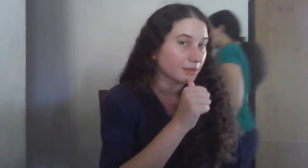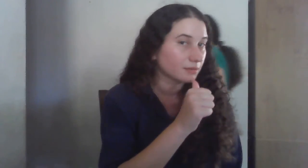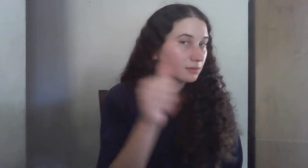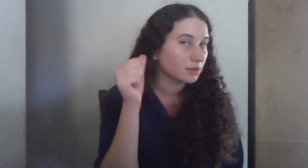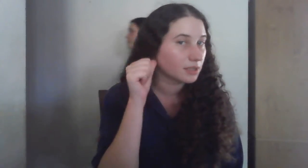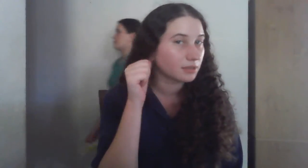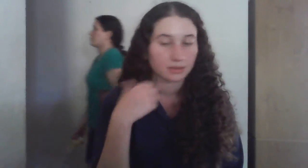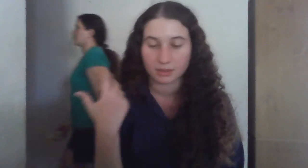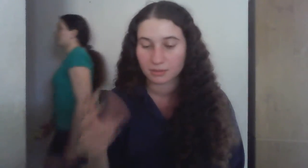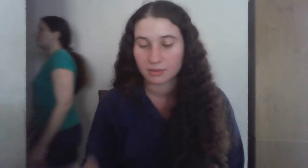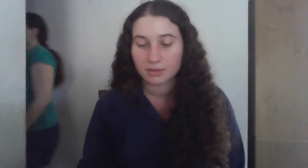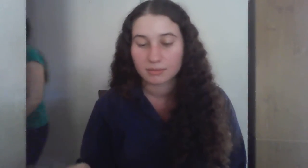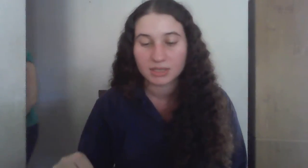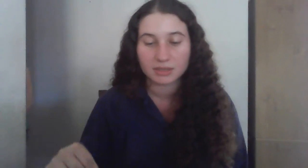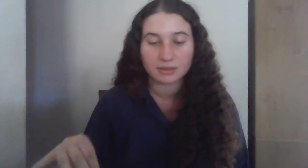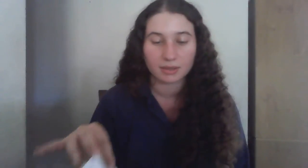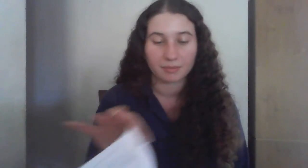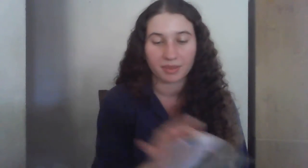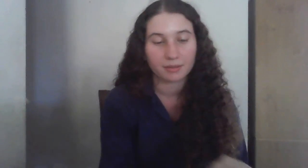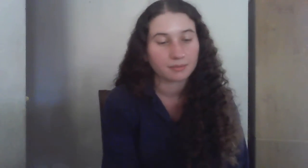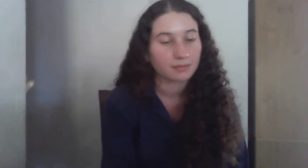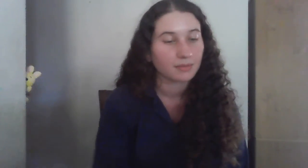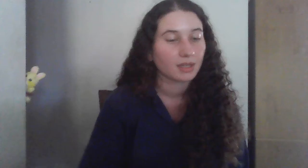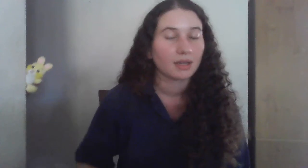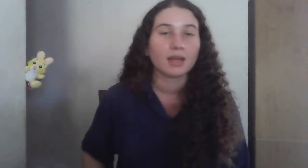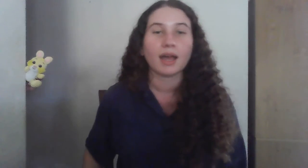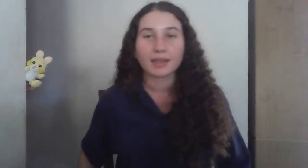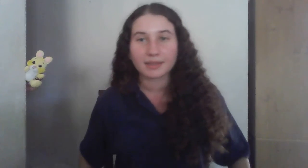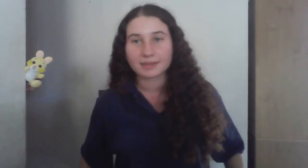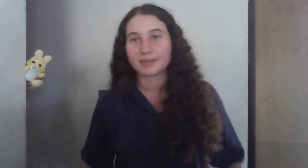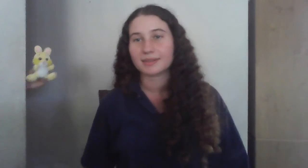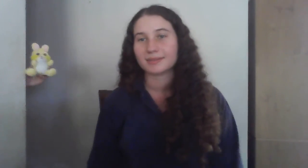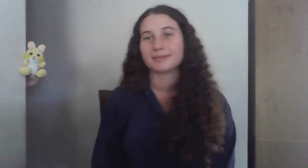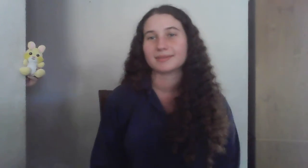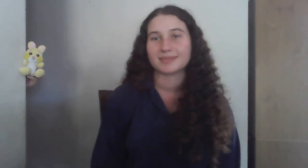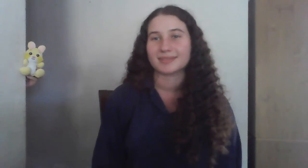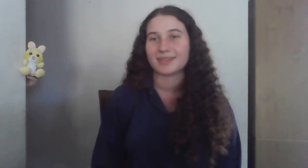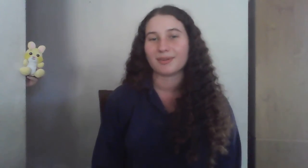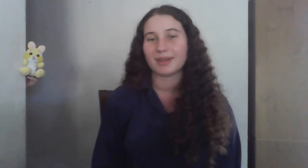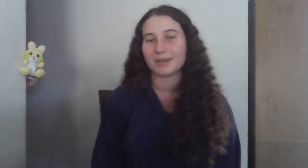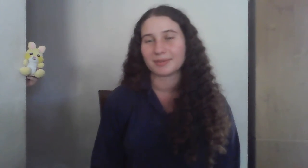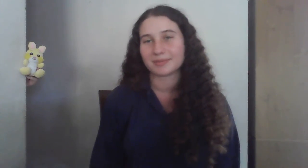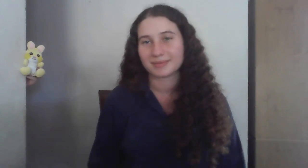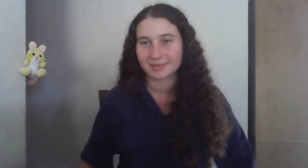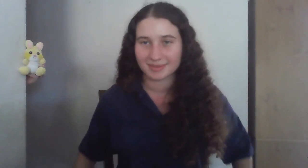it, yesterday. Means the same thing. And that is, oh, hello.